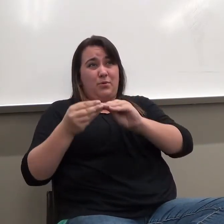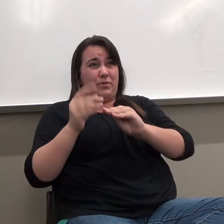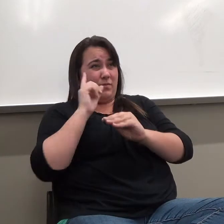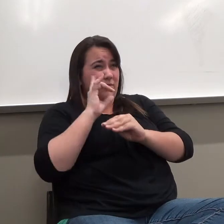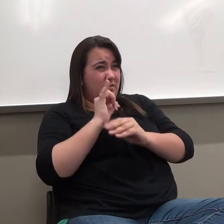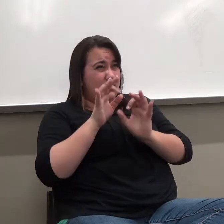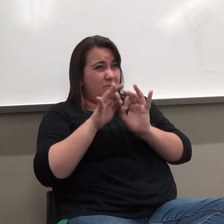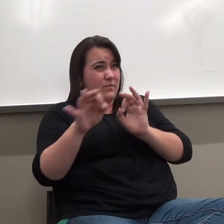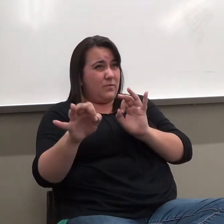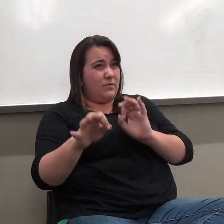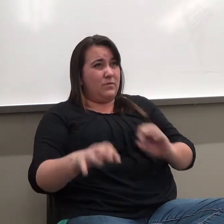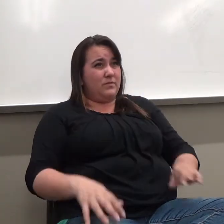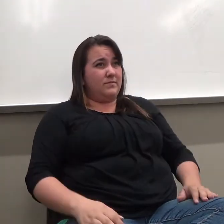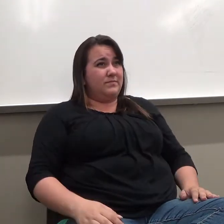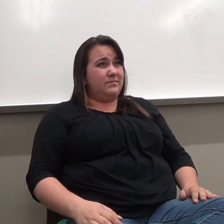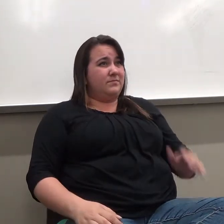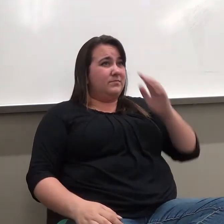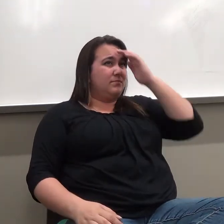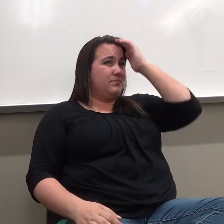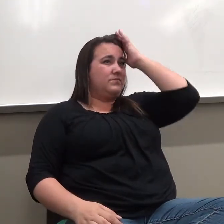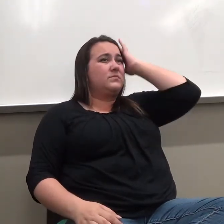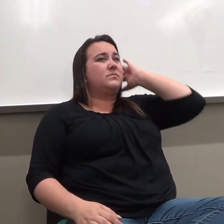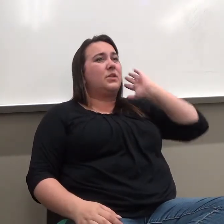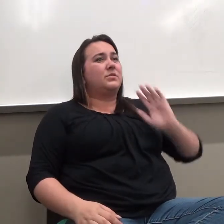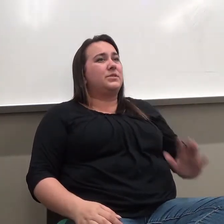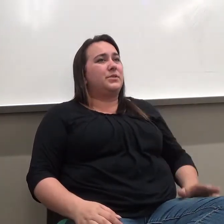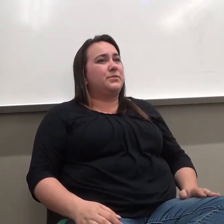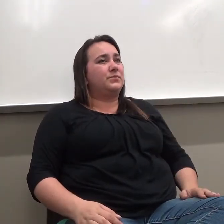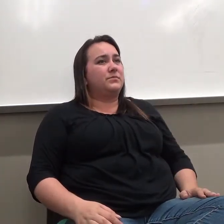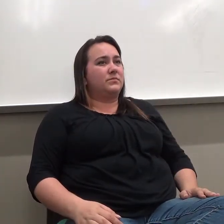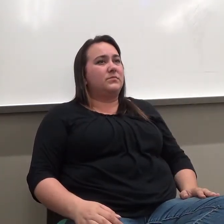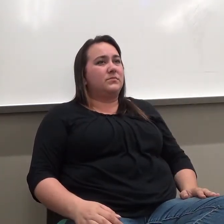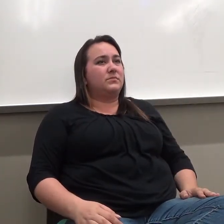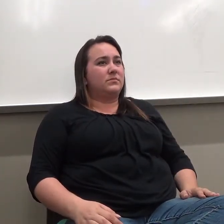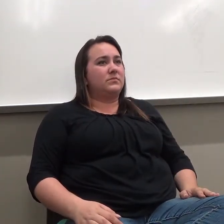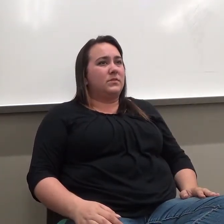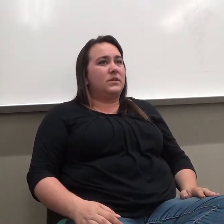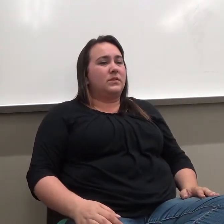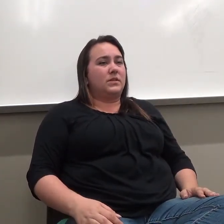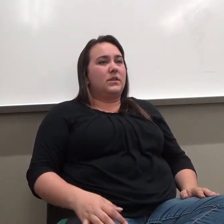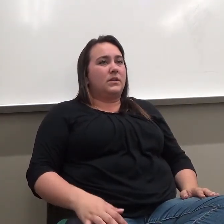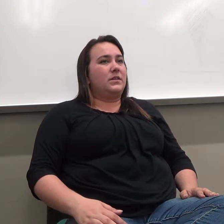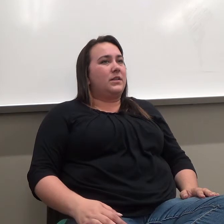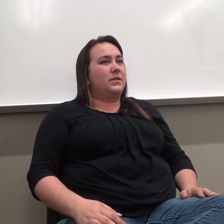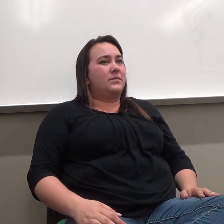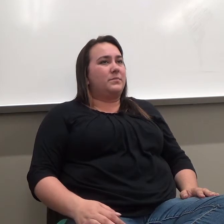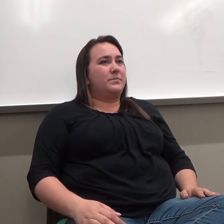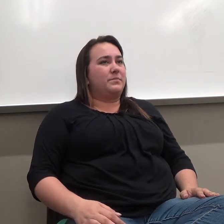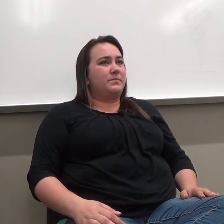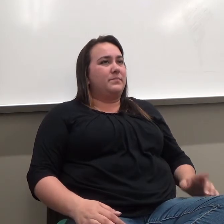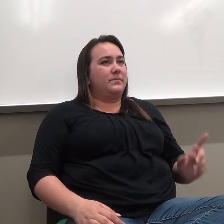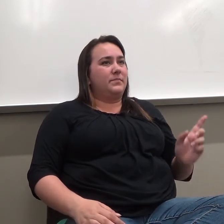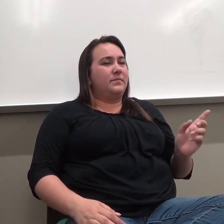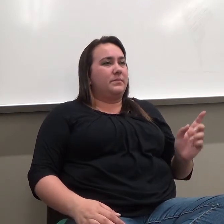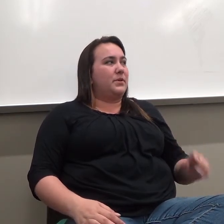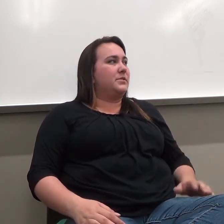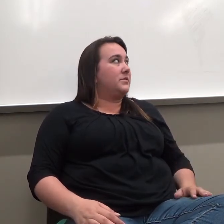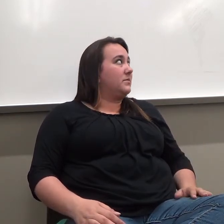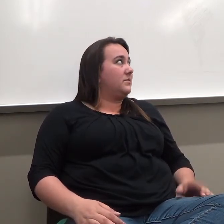No. Anybody ever heard that before? Okay, so we gotta No, figure it's out, before I can say to you, you have to follow